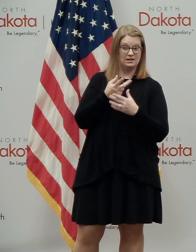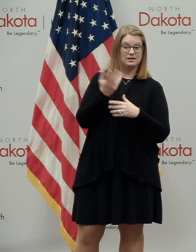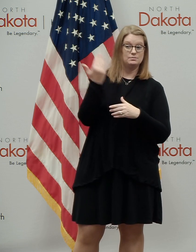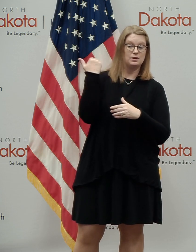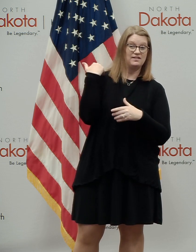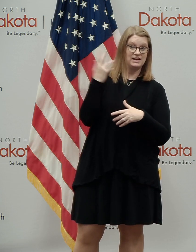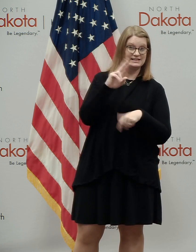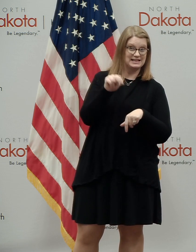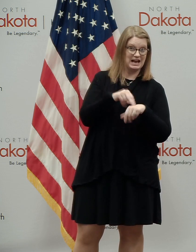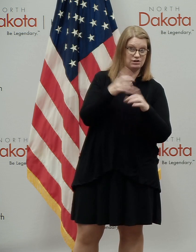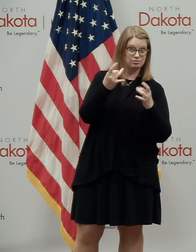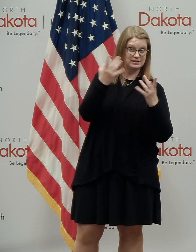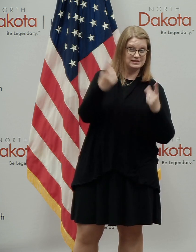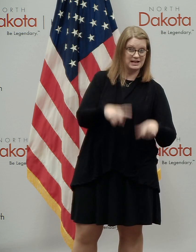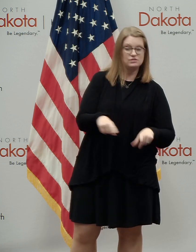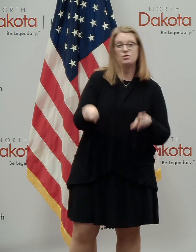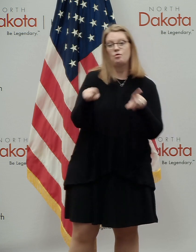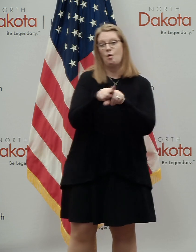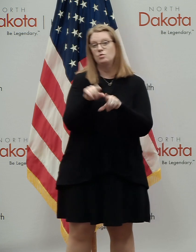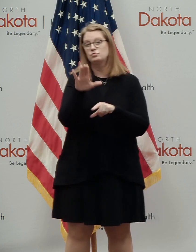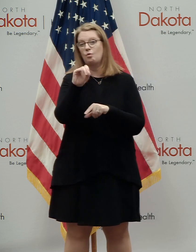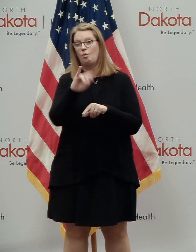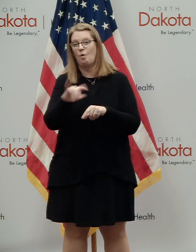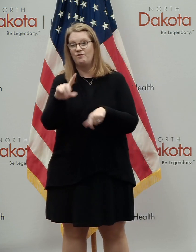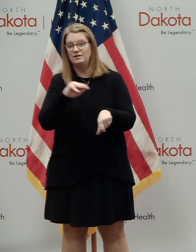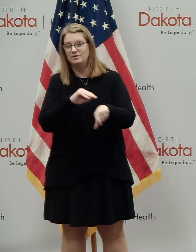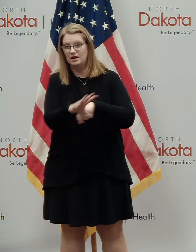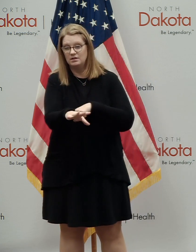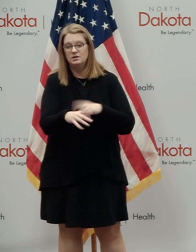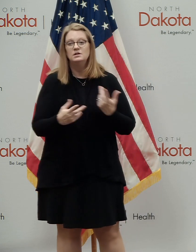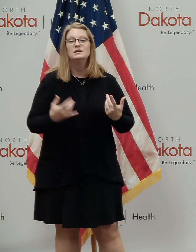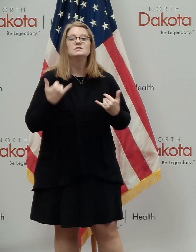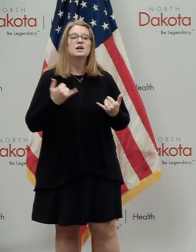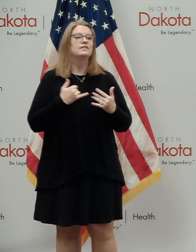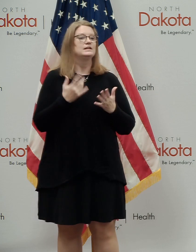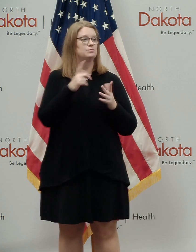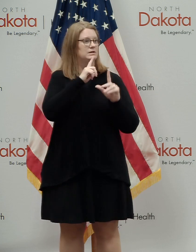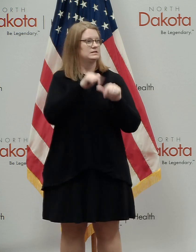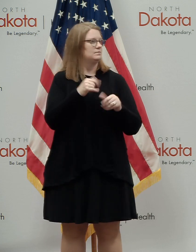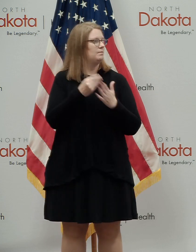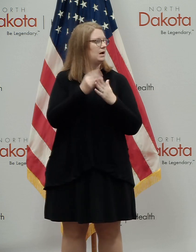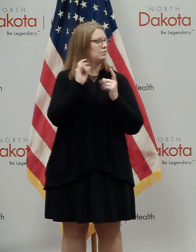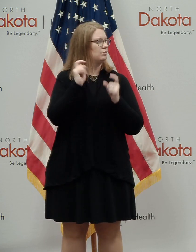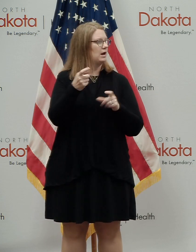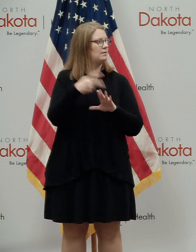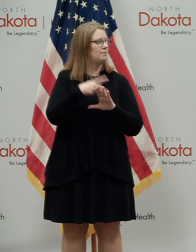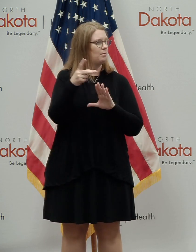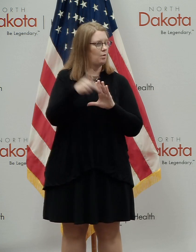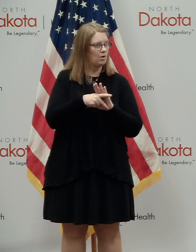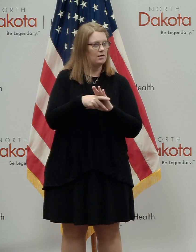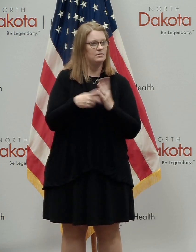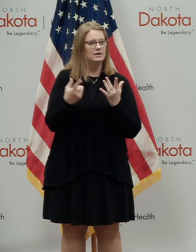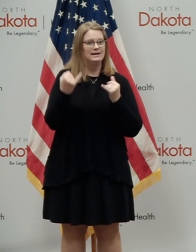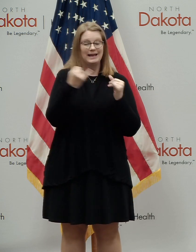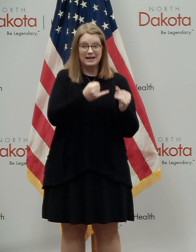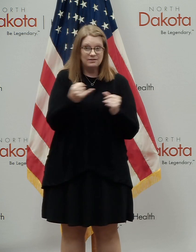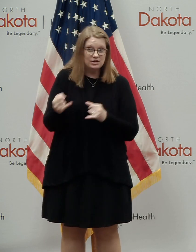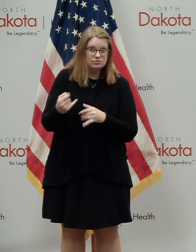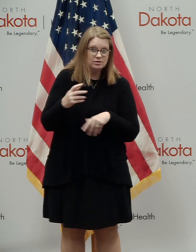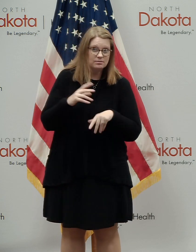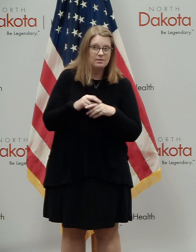natural disasters. This 2020 disaster response grant program covers individuals impacted